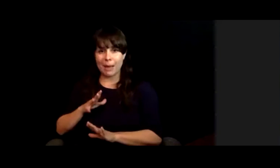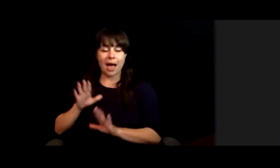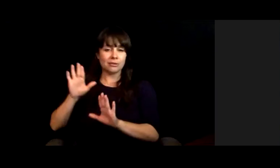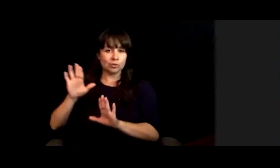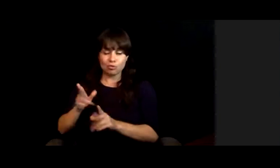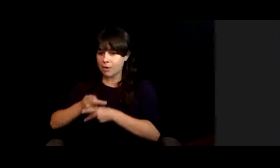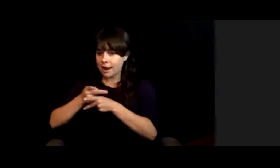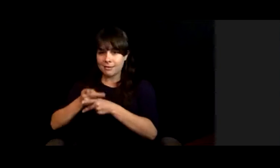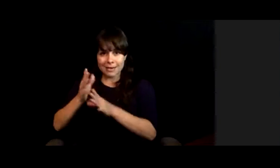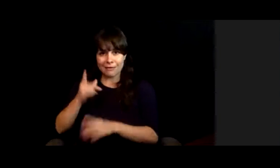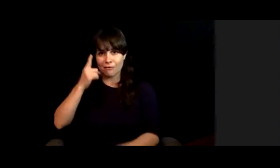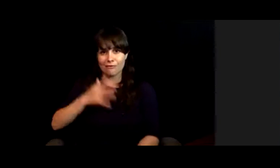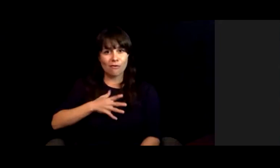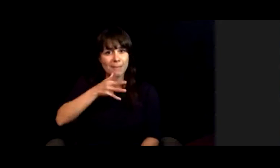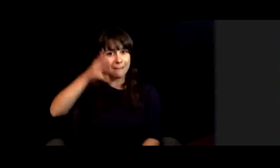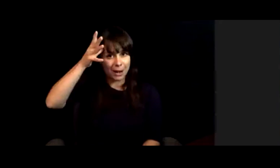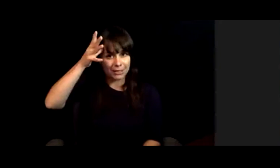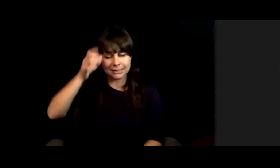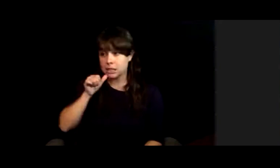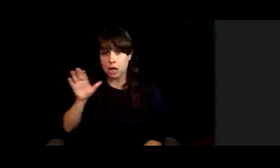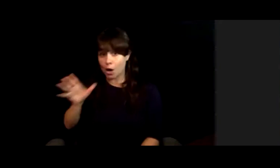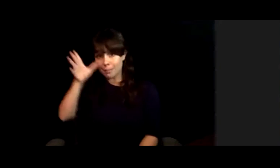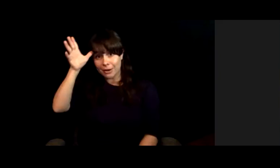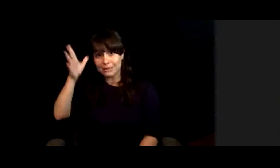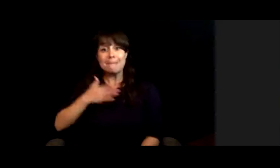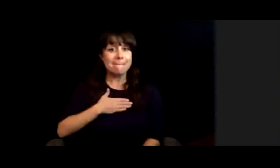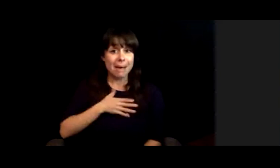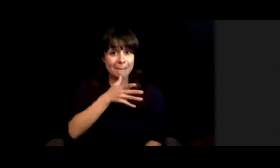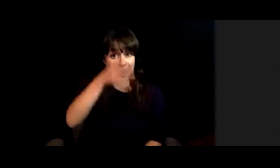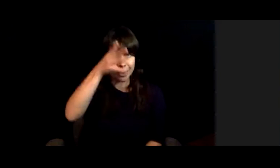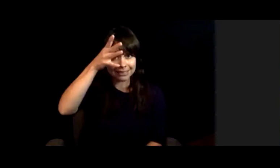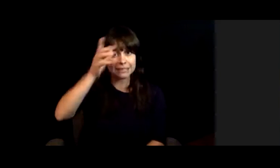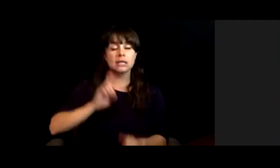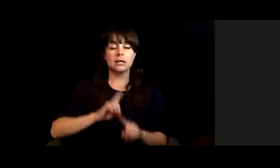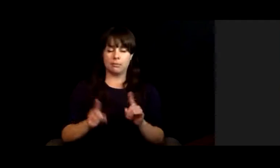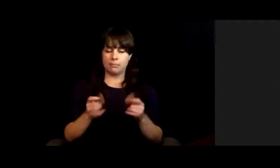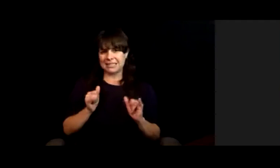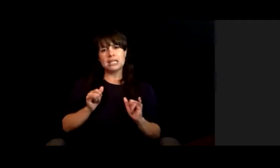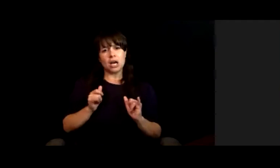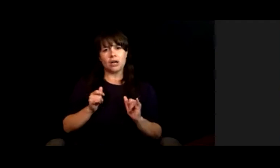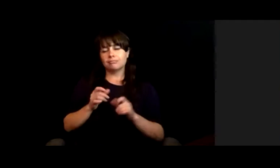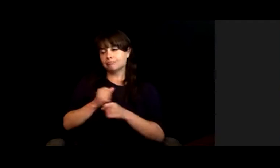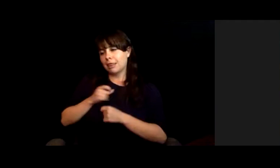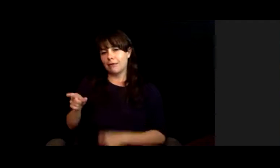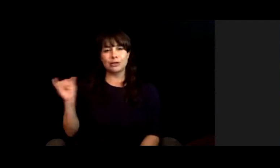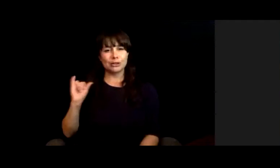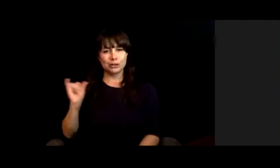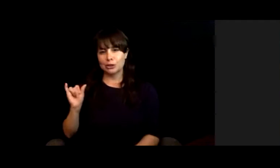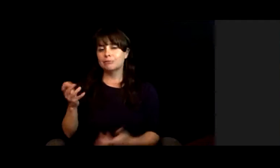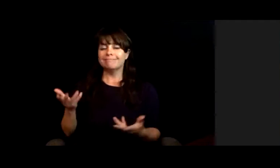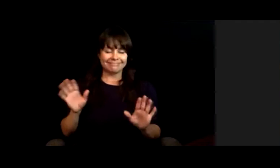caregiver for my parents, not her parents, my parents. But they really are her parents. They love her dearly.